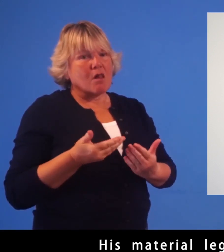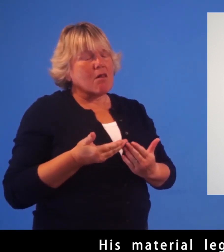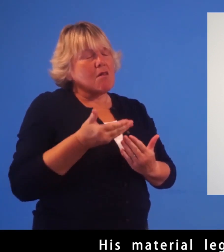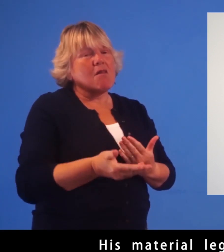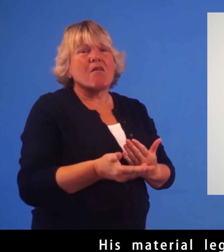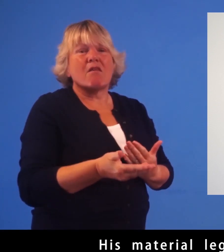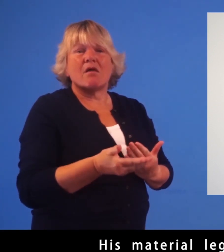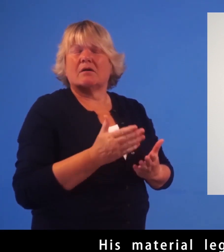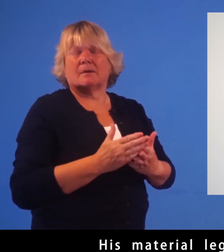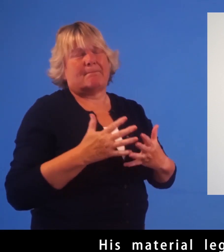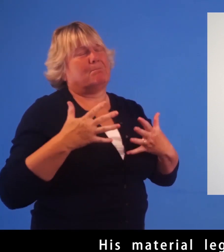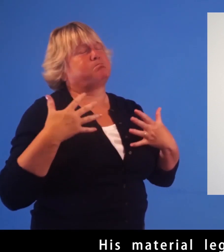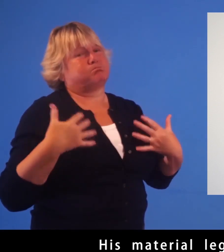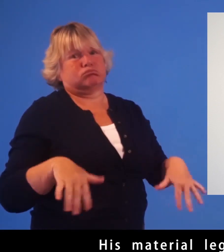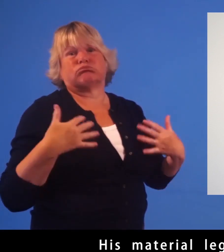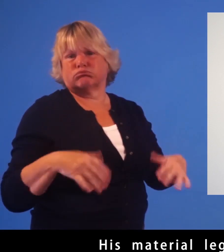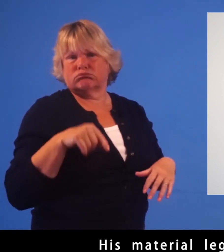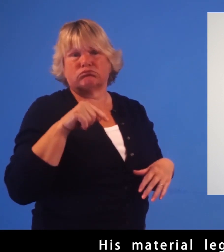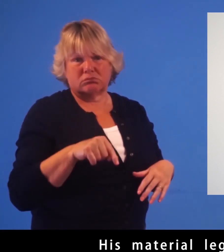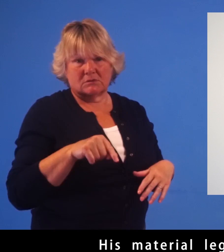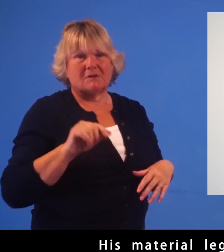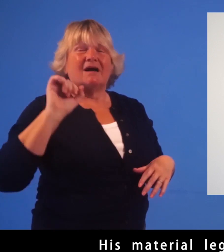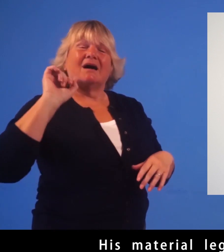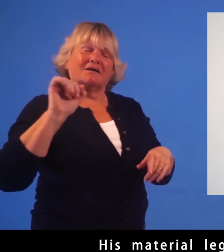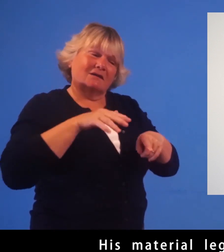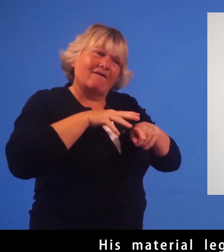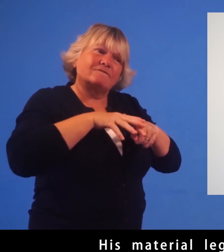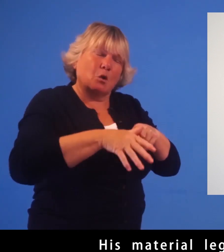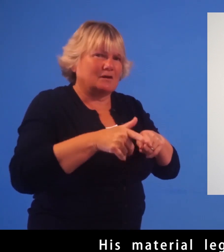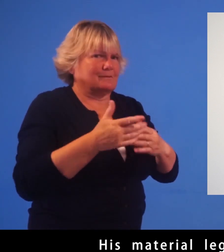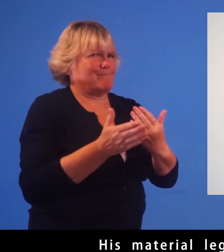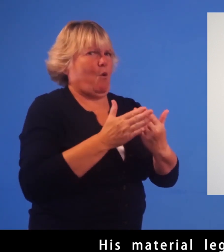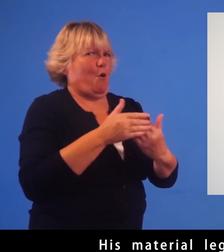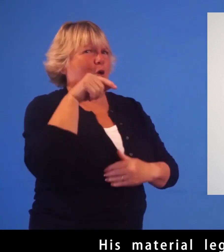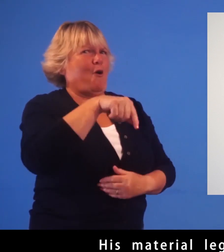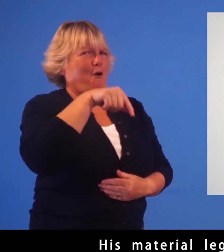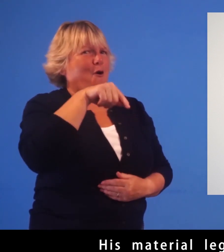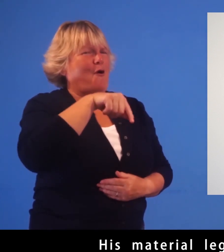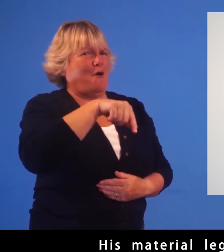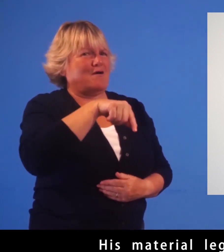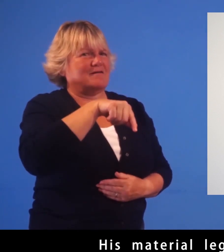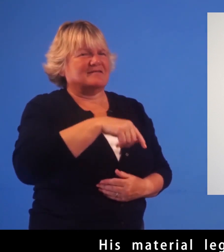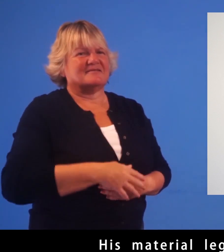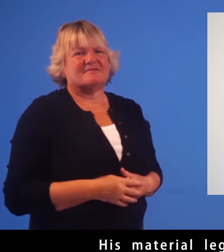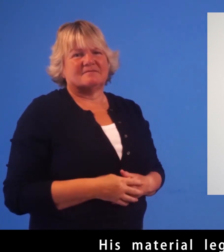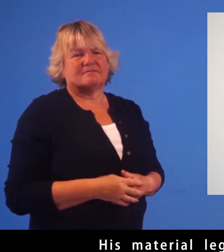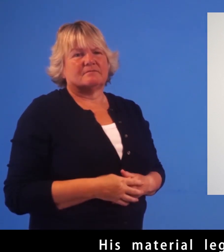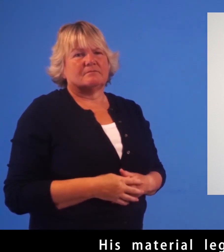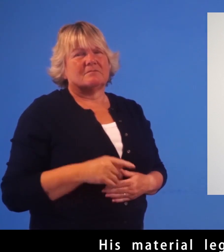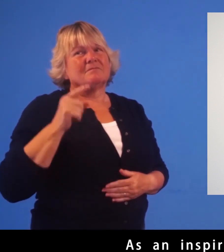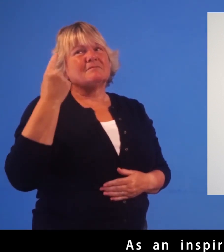His material legacy is significant, but his influence is perhaps greater still.